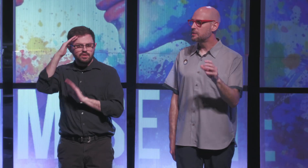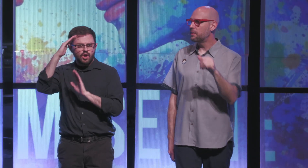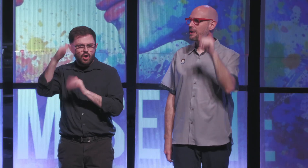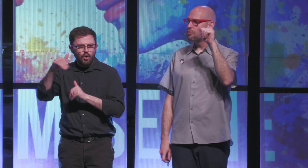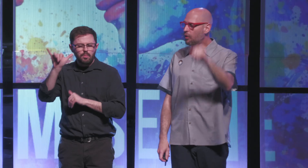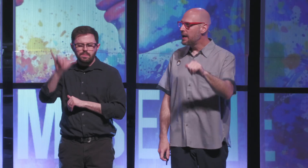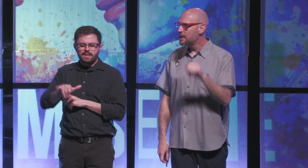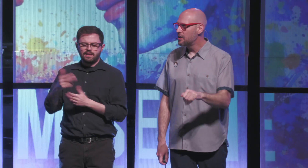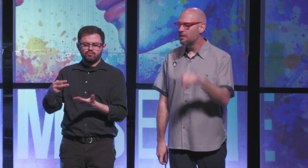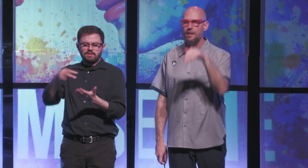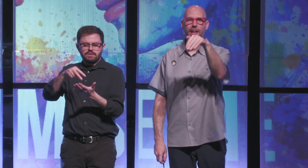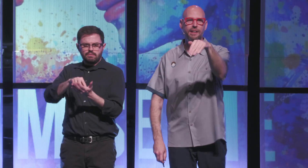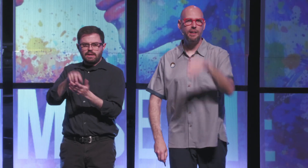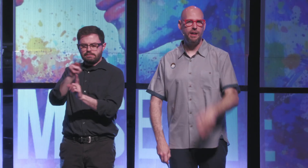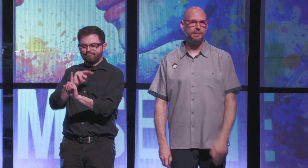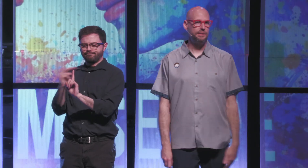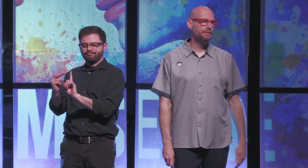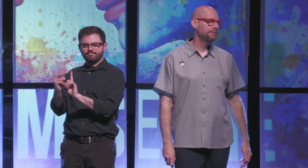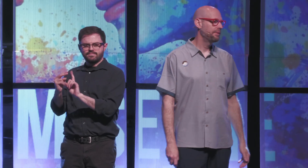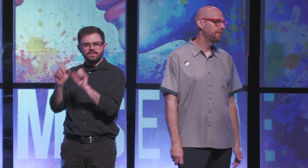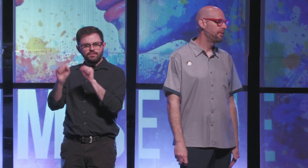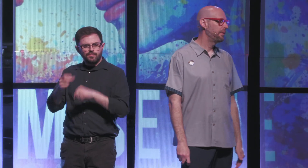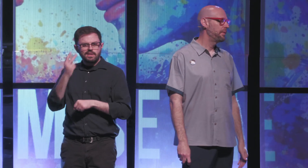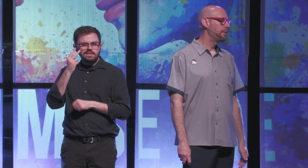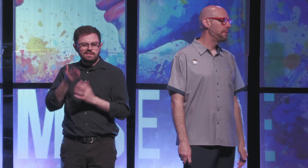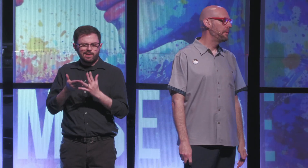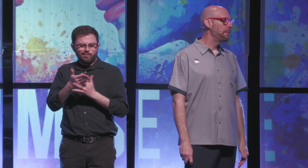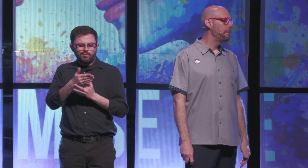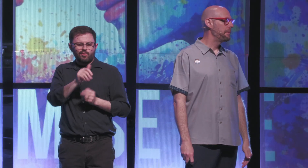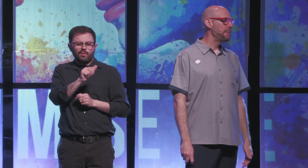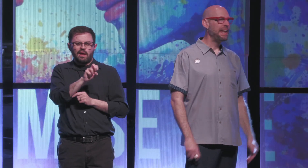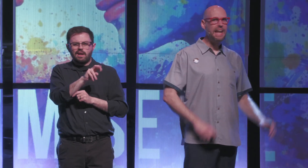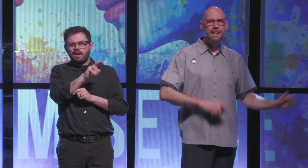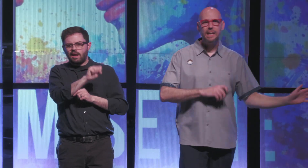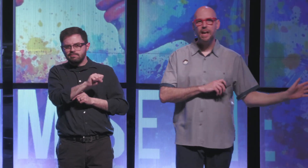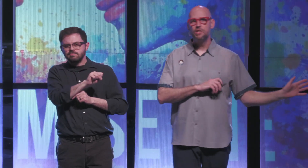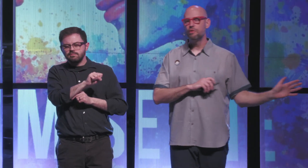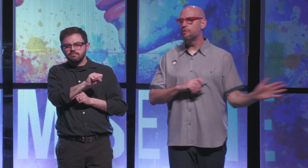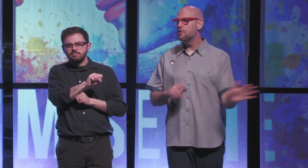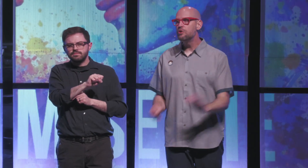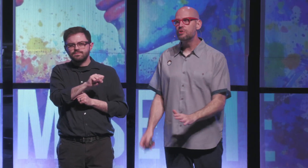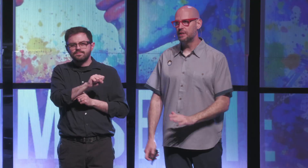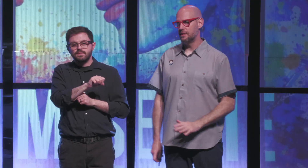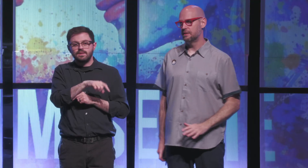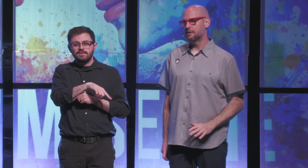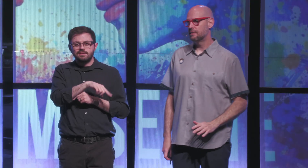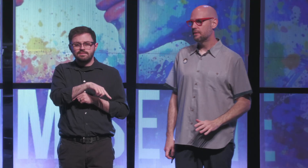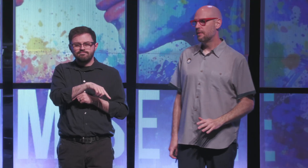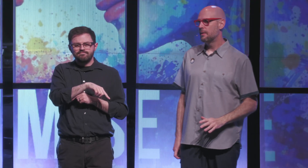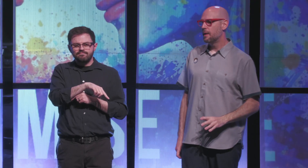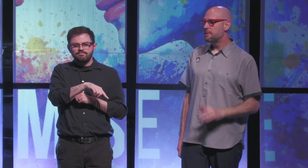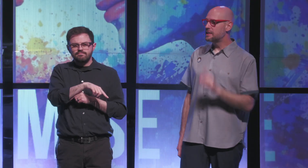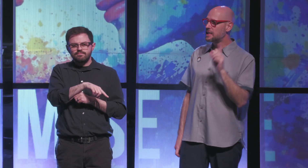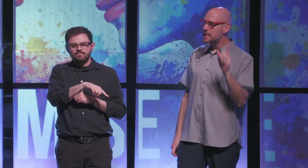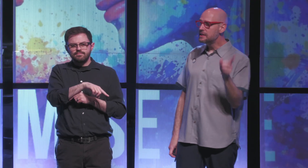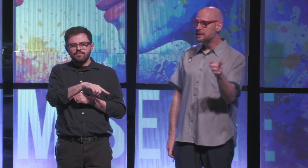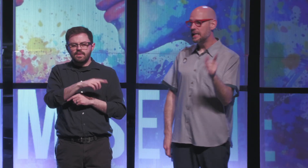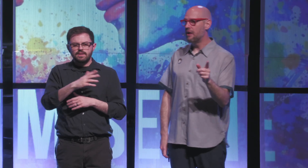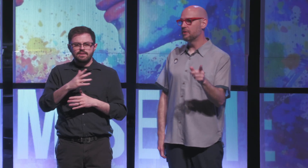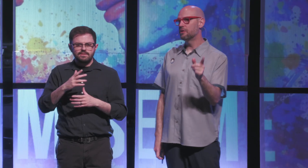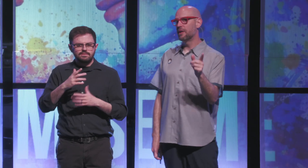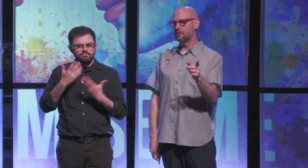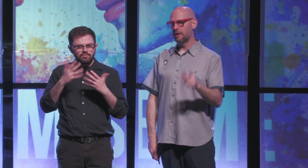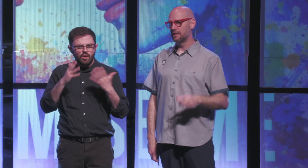on display right here in Ananias. And Ananias refuses, because he